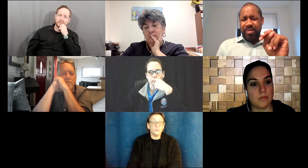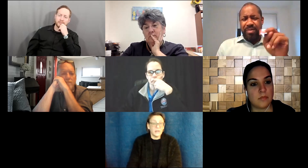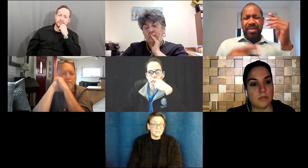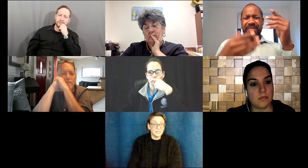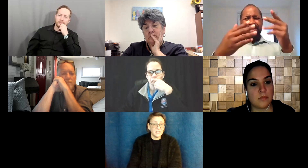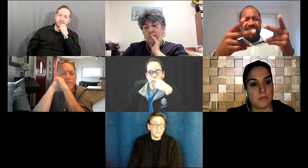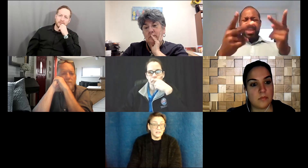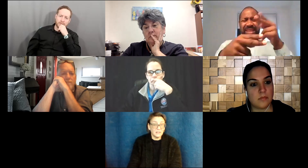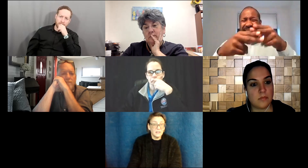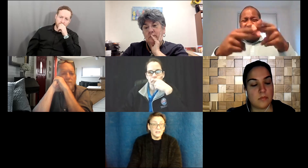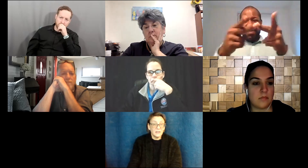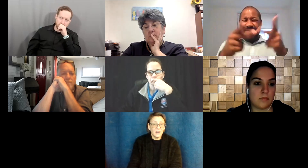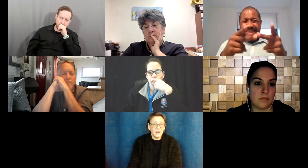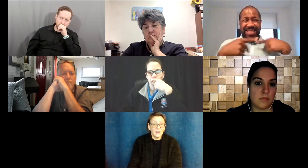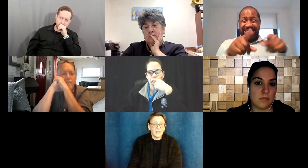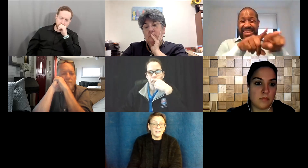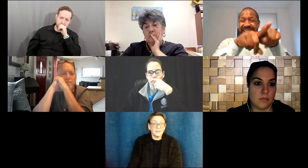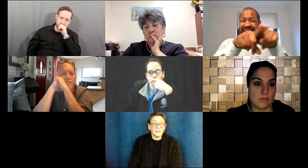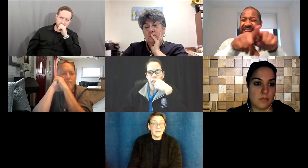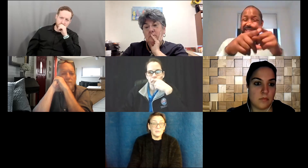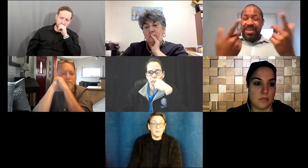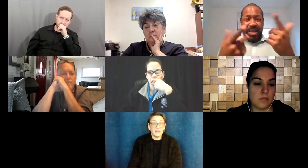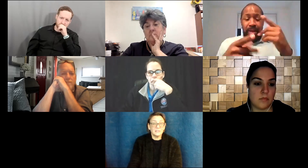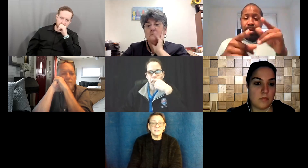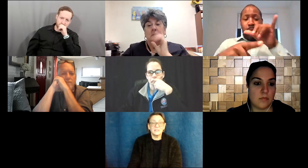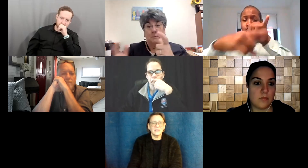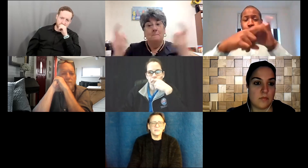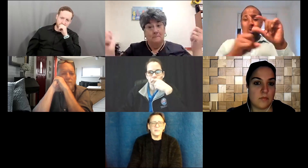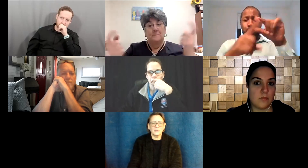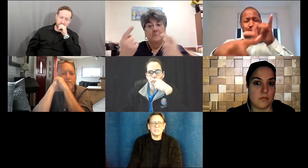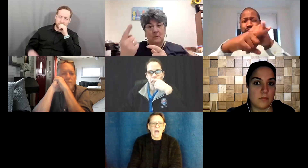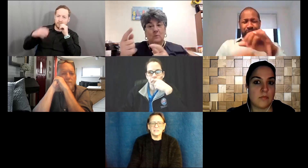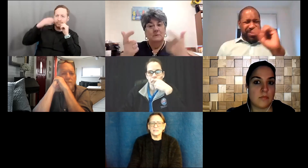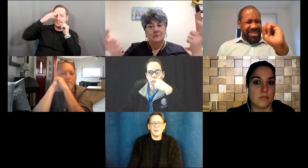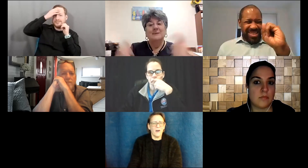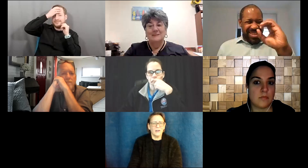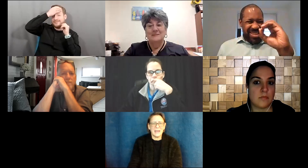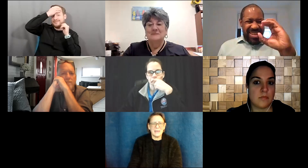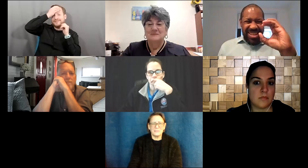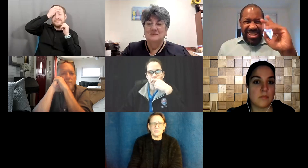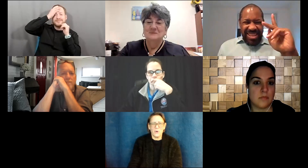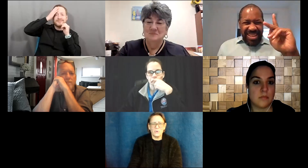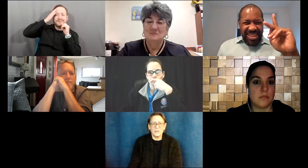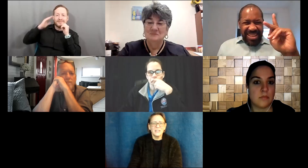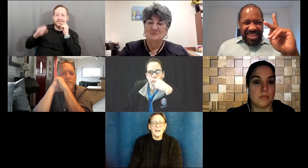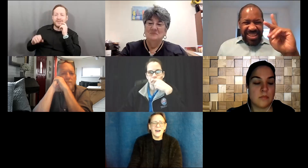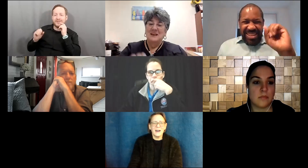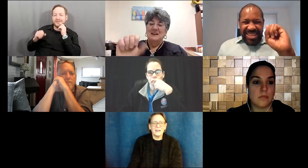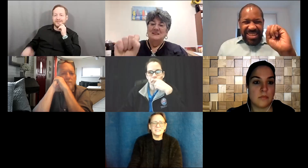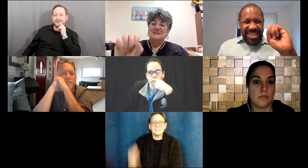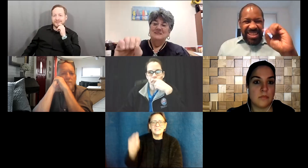like Cranston, I can't think of the name of the place. It's like something about socks. It's a big long name of a road.